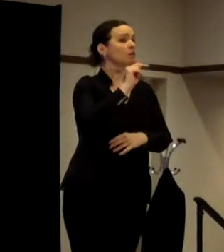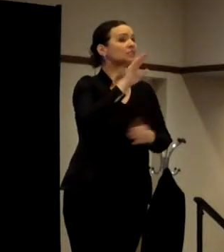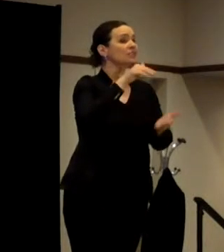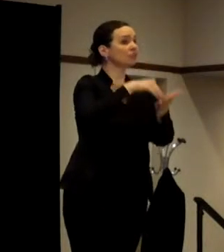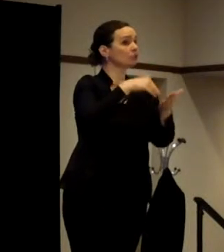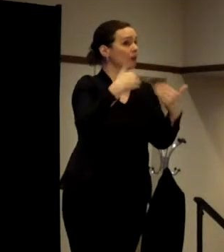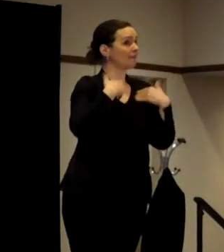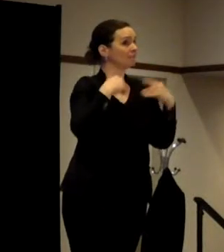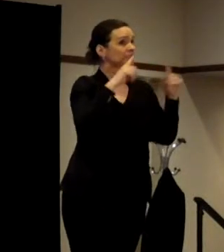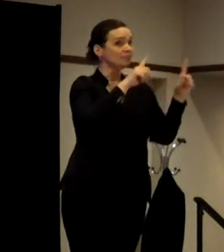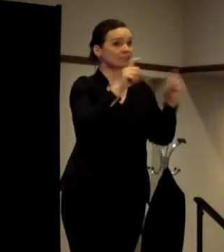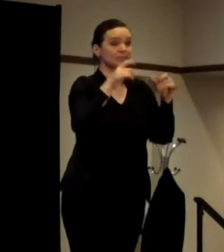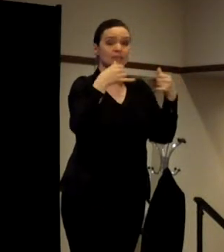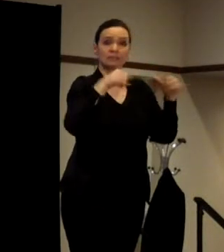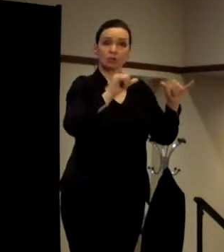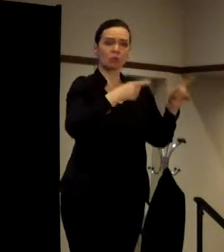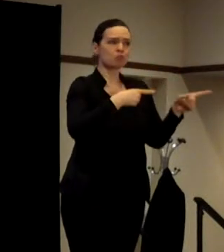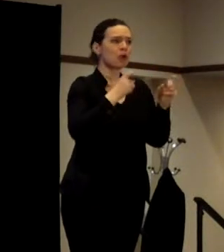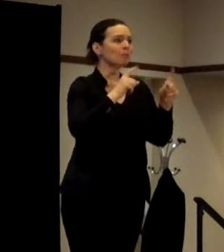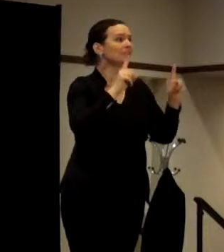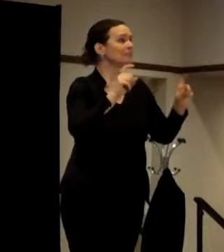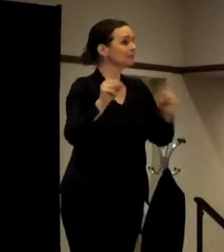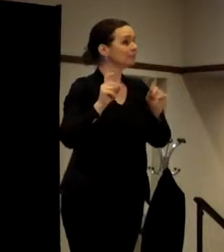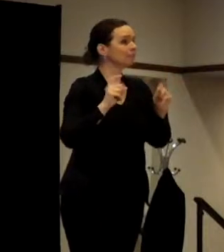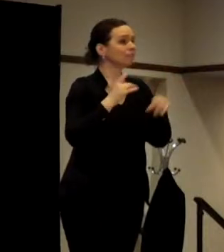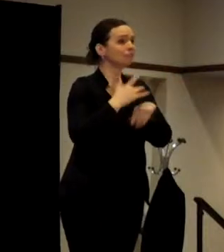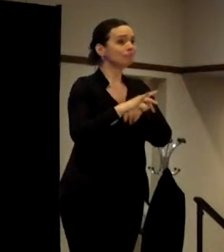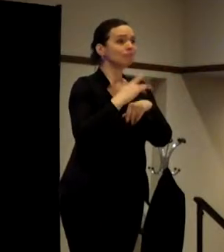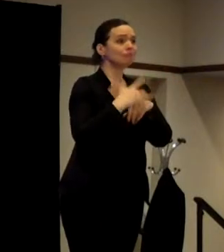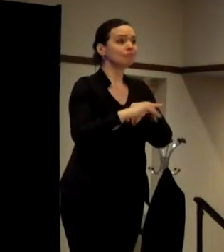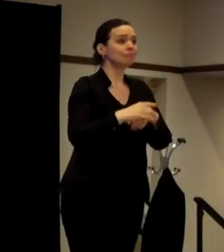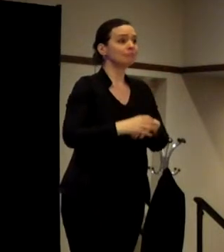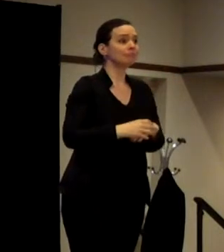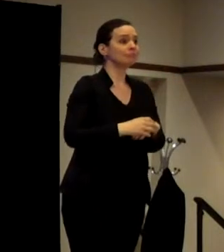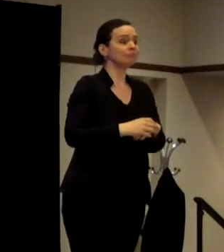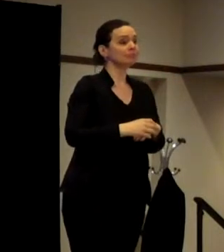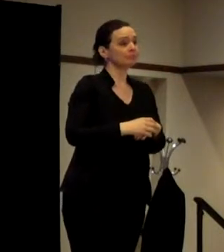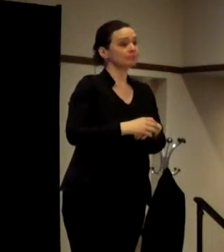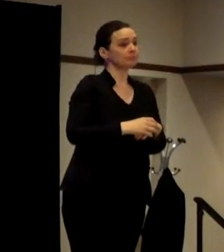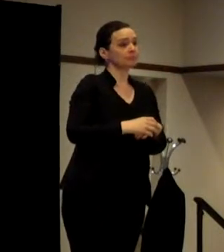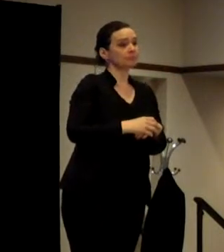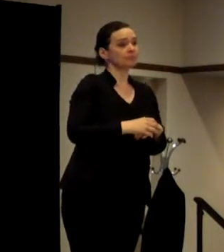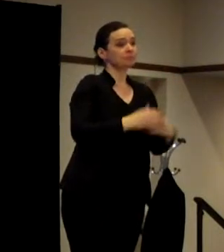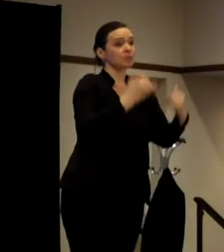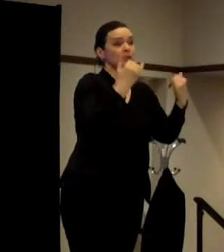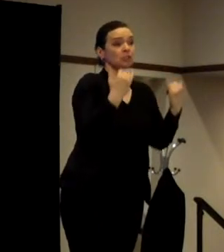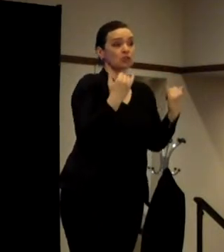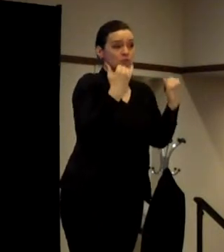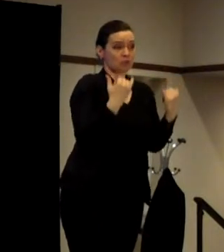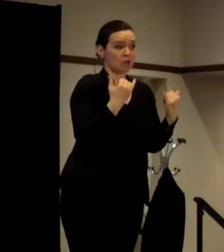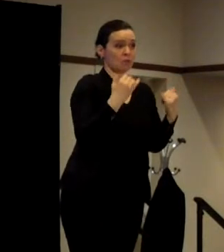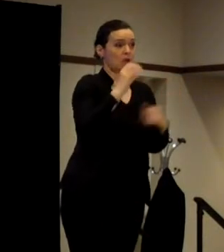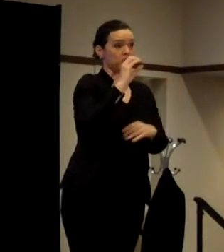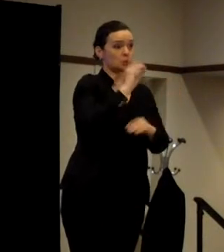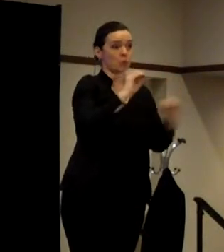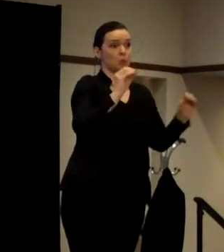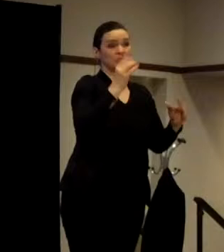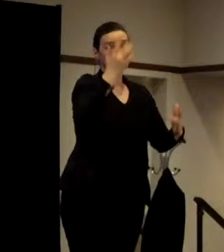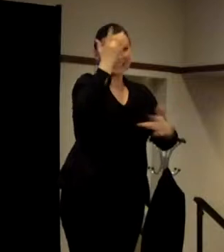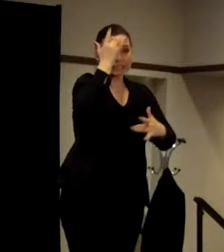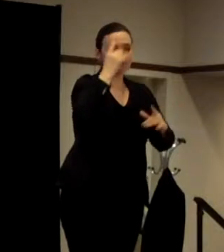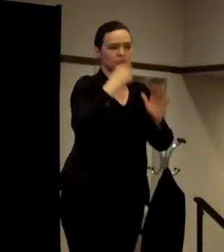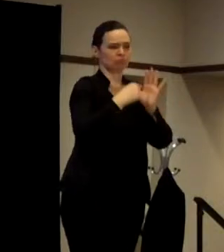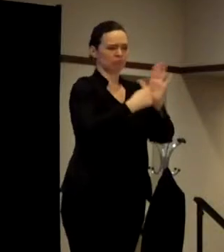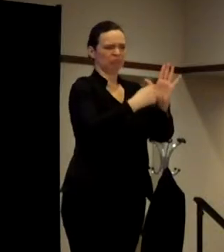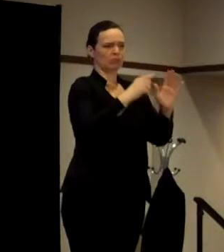Syracuse. Tomorrow we're at Northeast Community Center in Shove Park. Wednesday, Fayetteville Village Hall, Town of Clay Senior